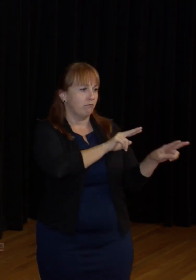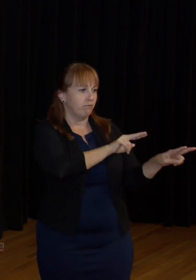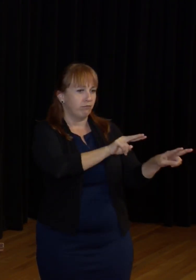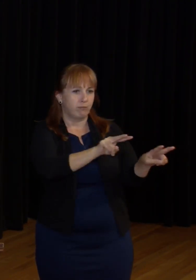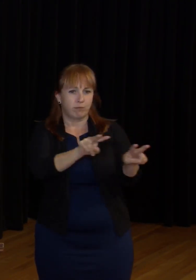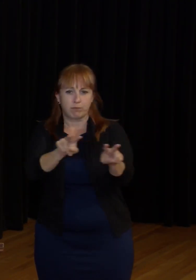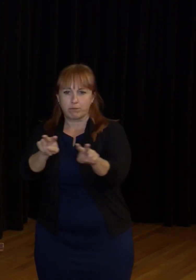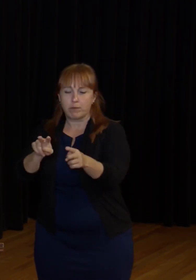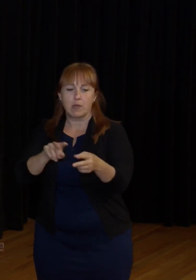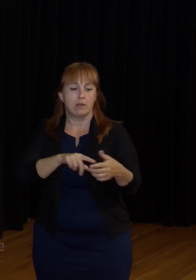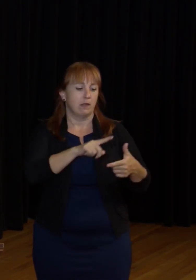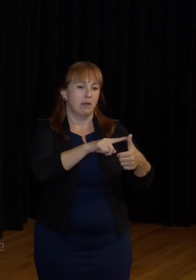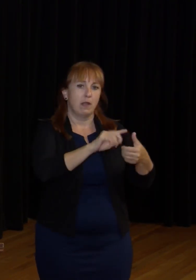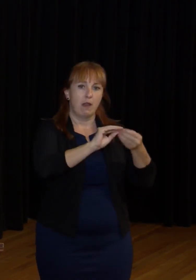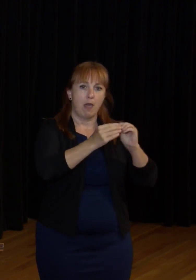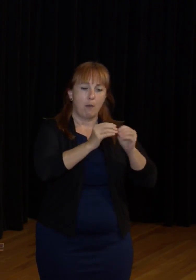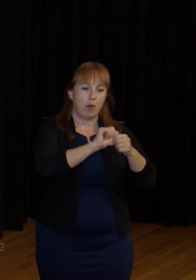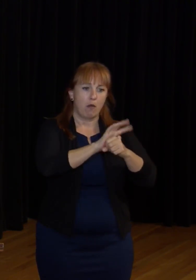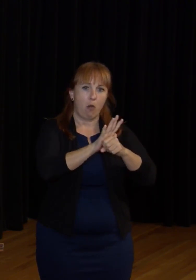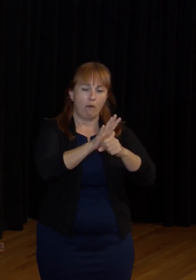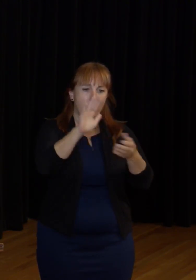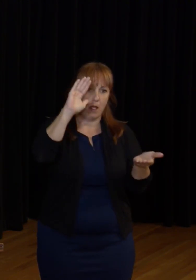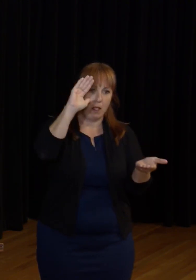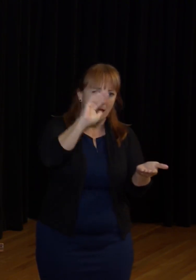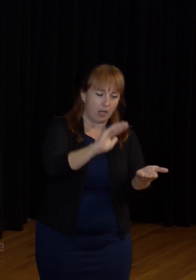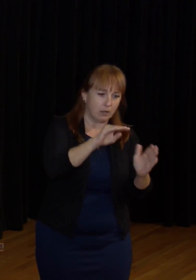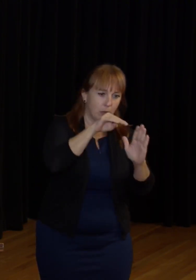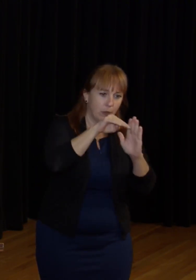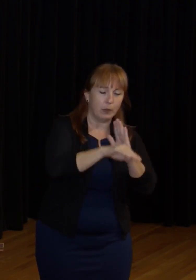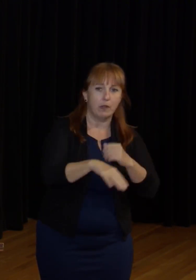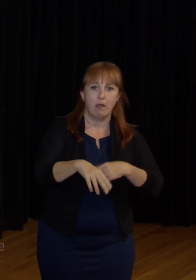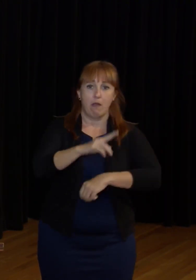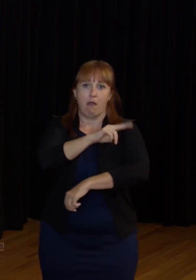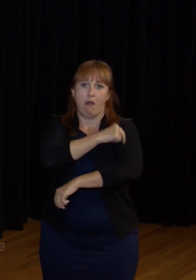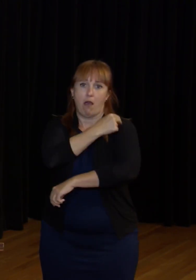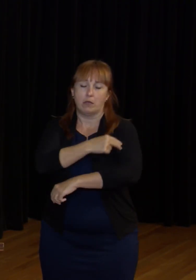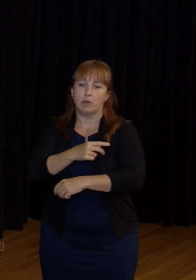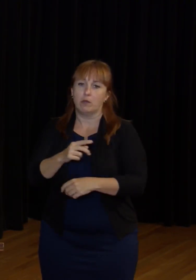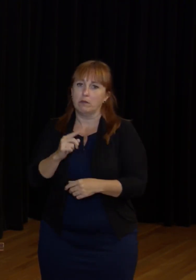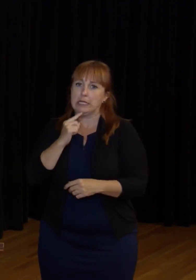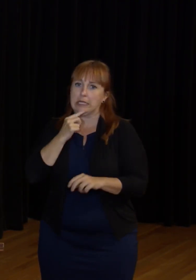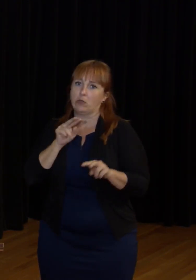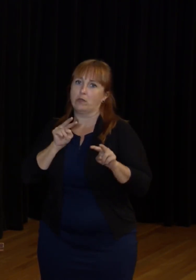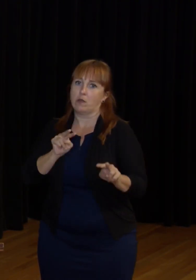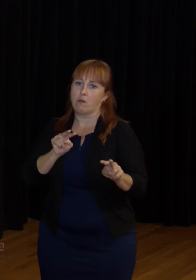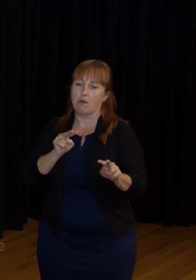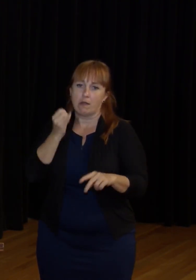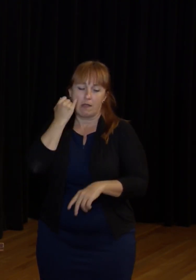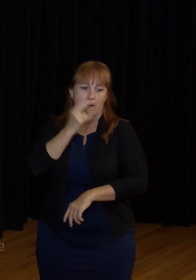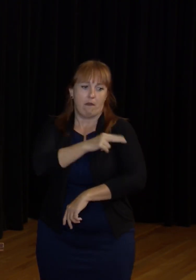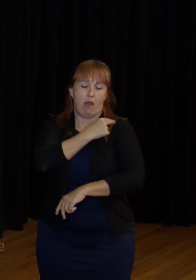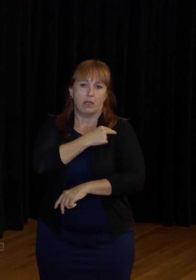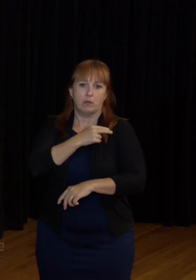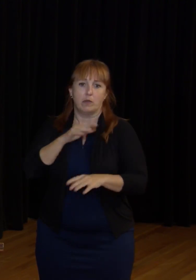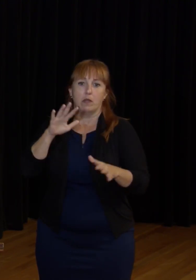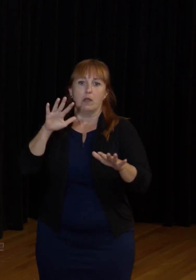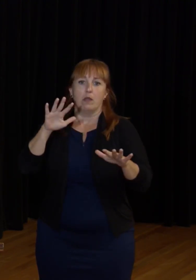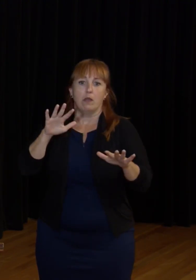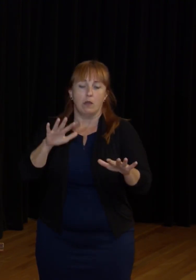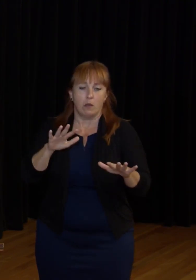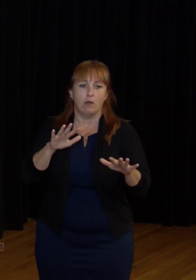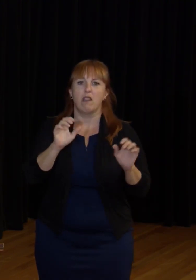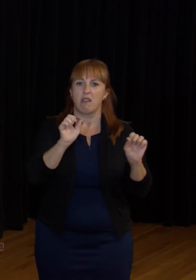our case counts coming down, pressures on our hospitals. I would say that is a key metric. We continue to watch those drop. If I think, in fact, we just